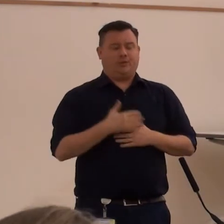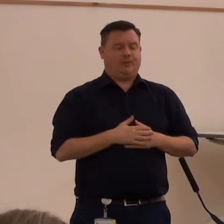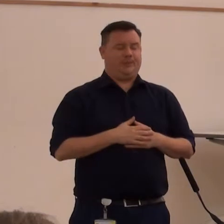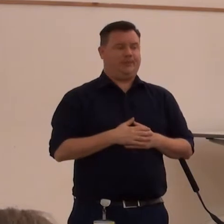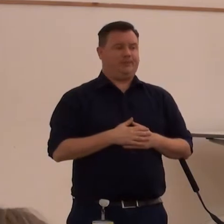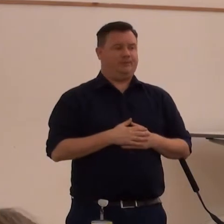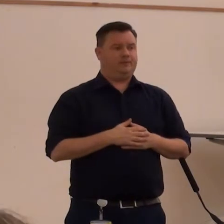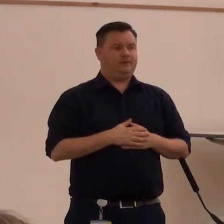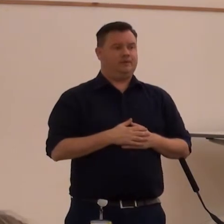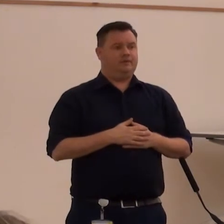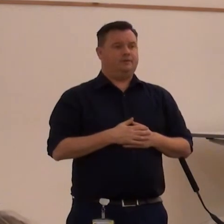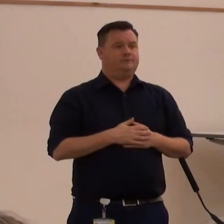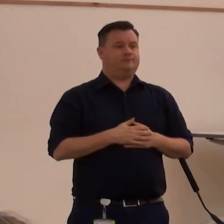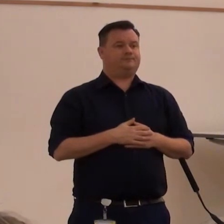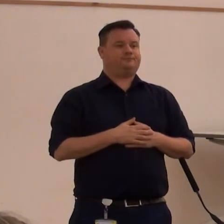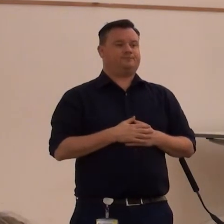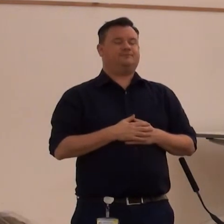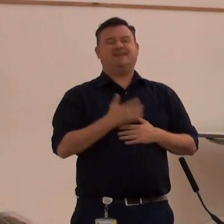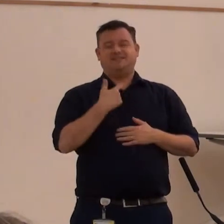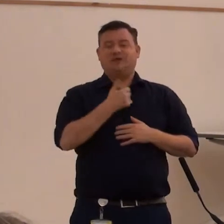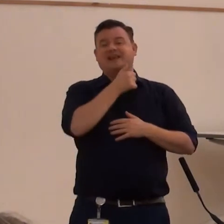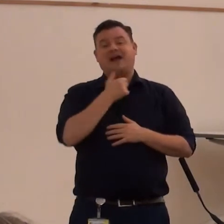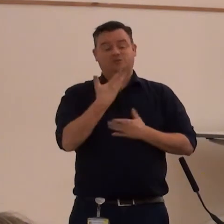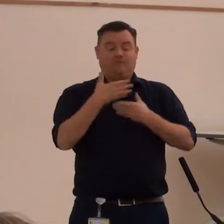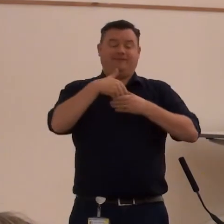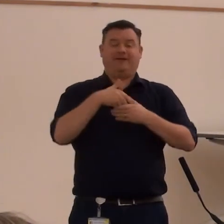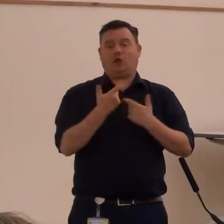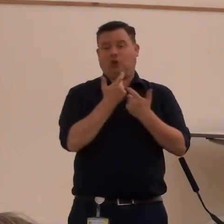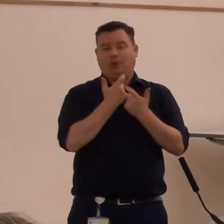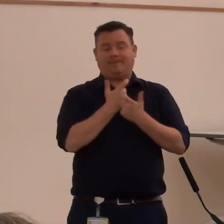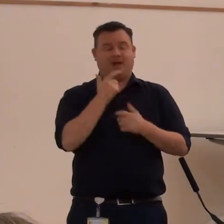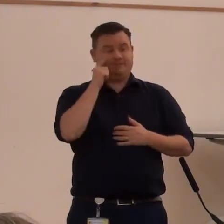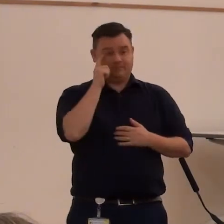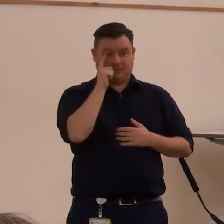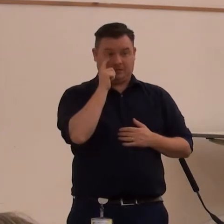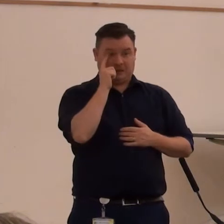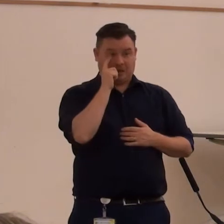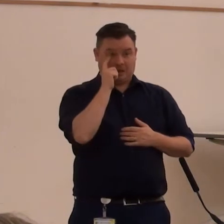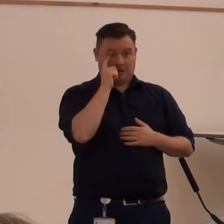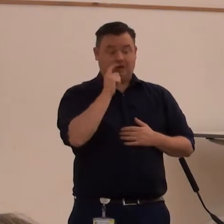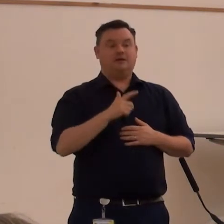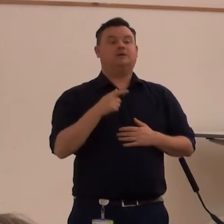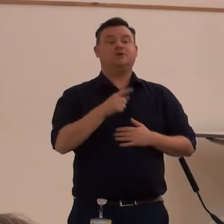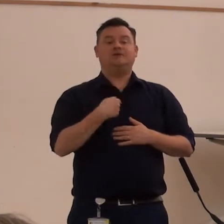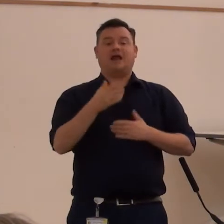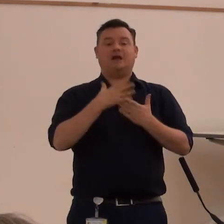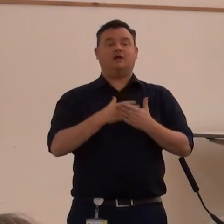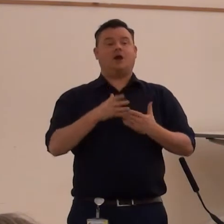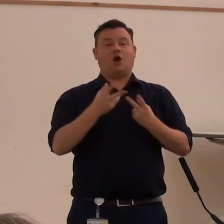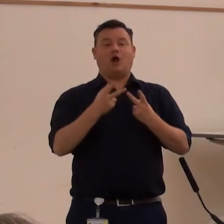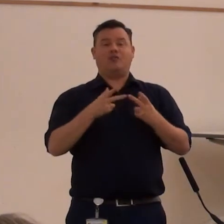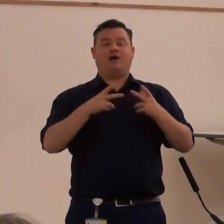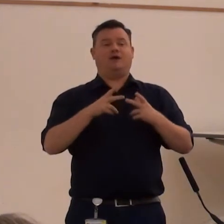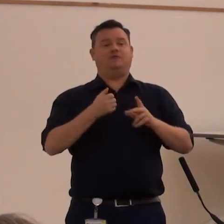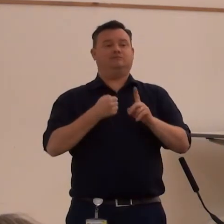Which is, you know, you like to bring a bit of humour into our shirts. And so that was our first Dan t-shirts, and then it